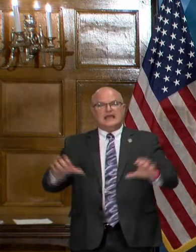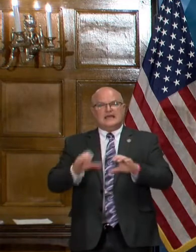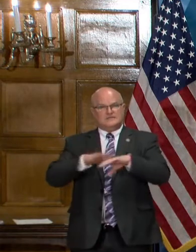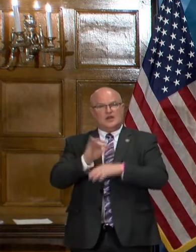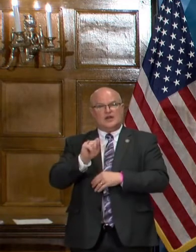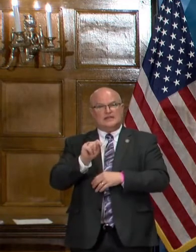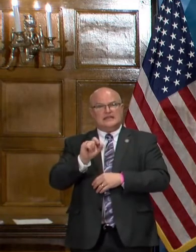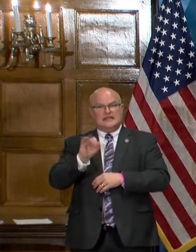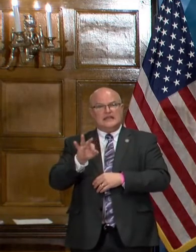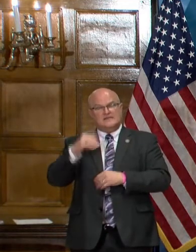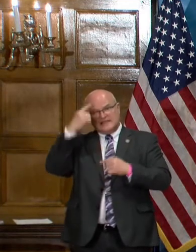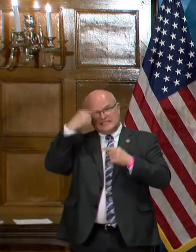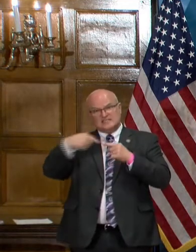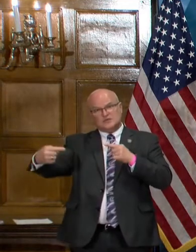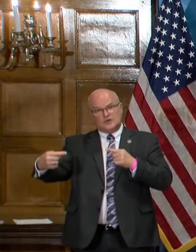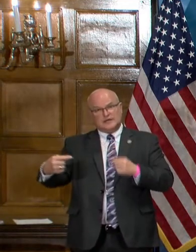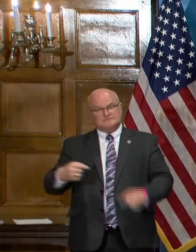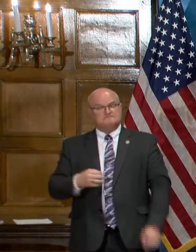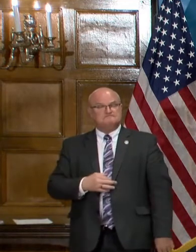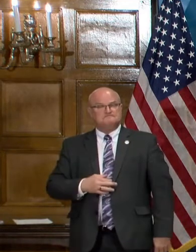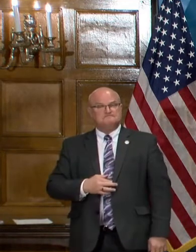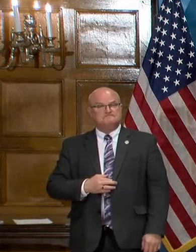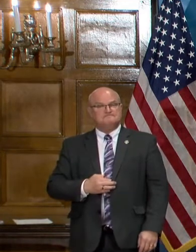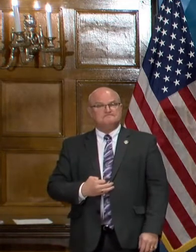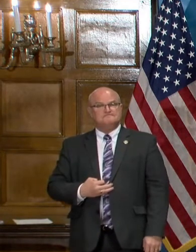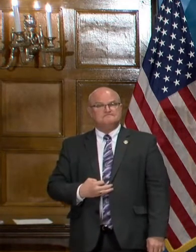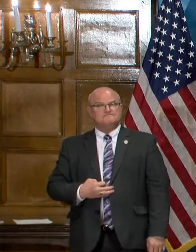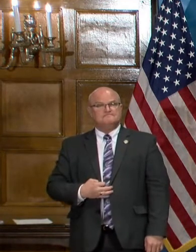it if they disagree with it.